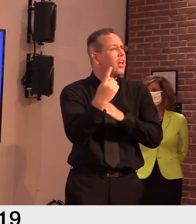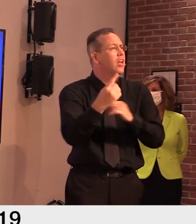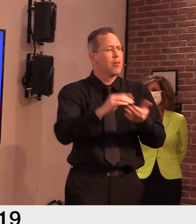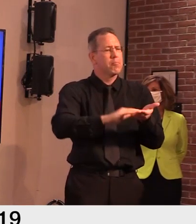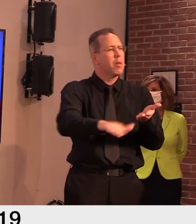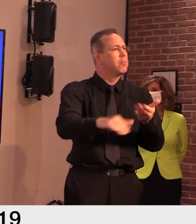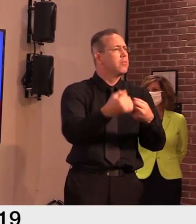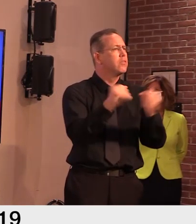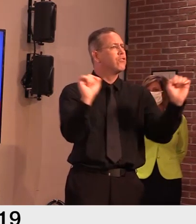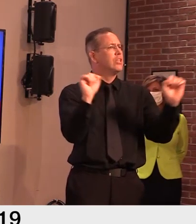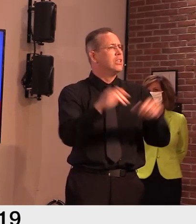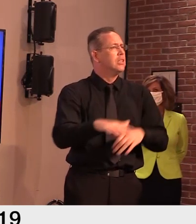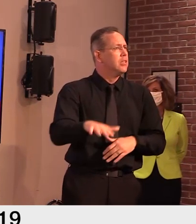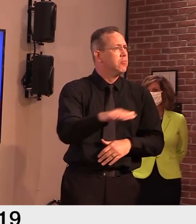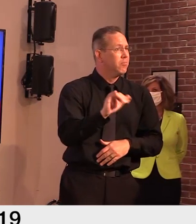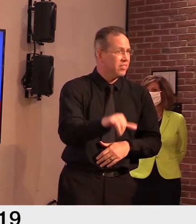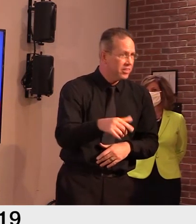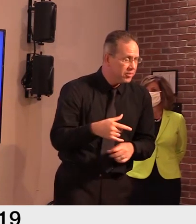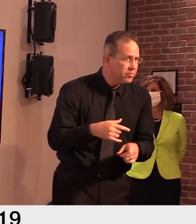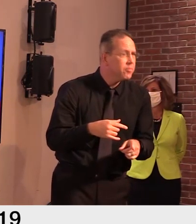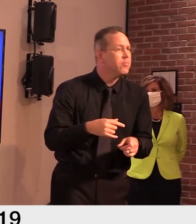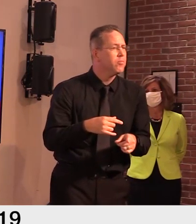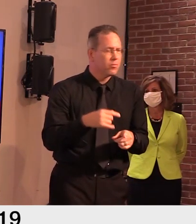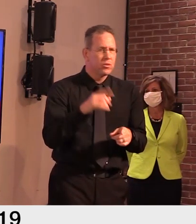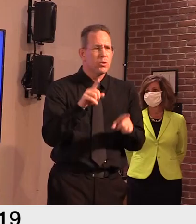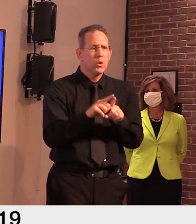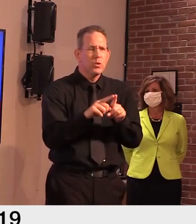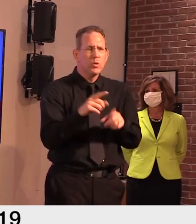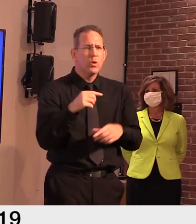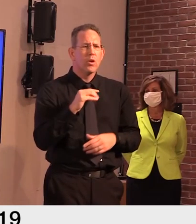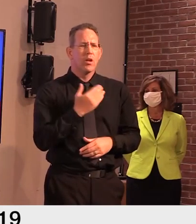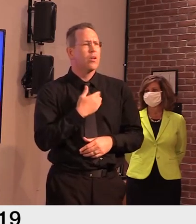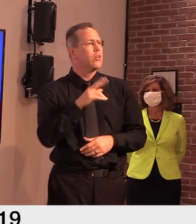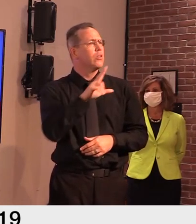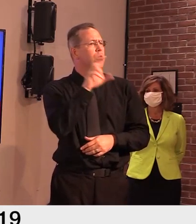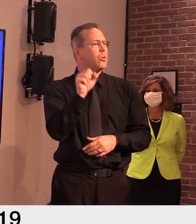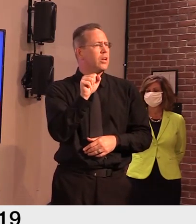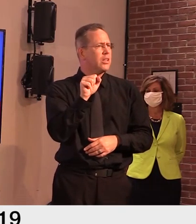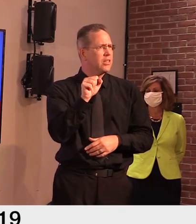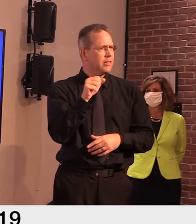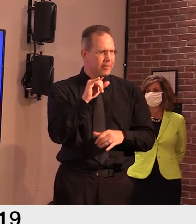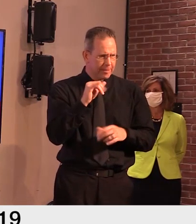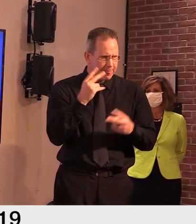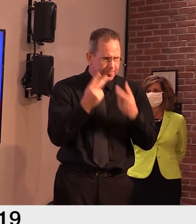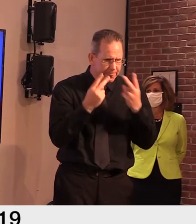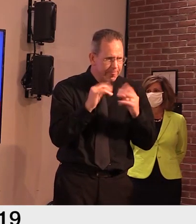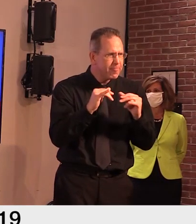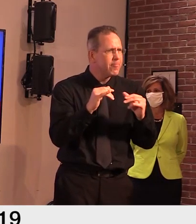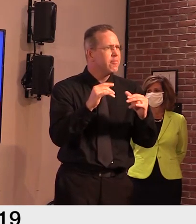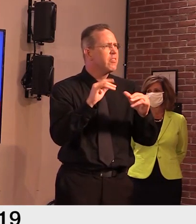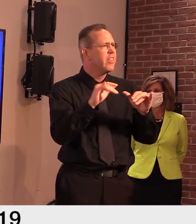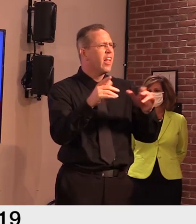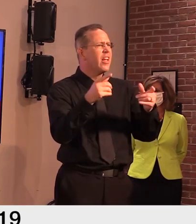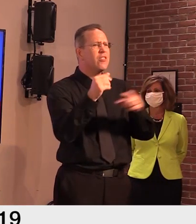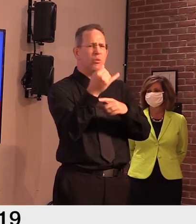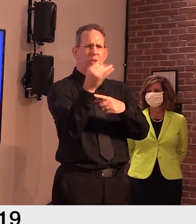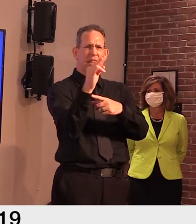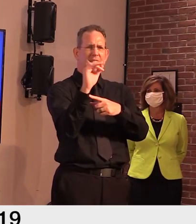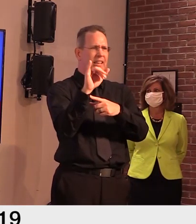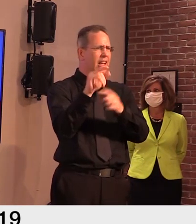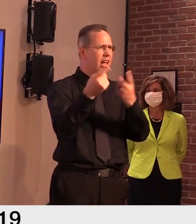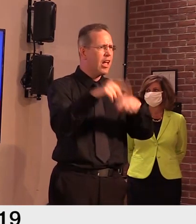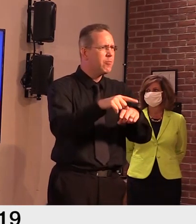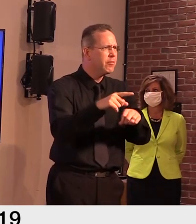1865, not only on those men, women, and yes, even children who were finally freed